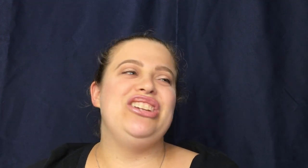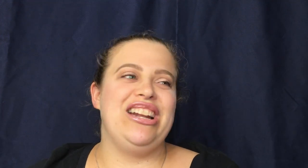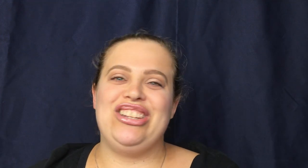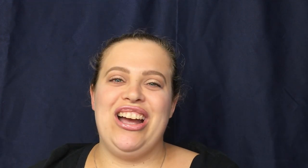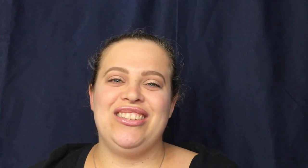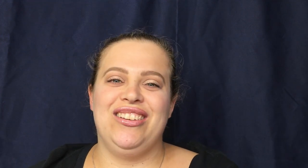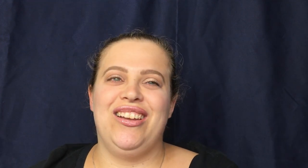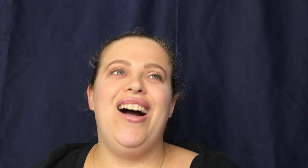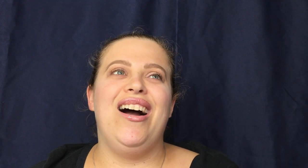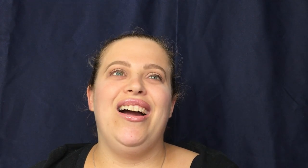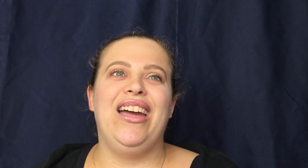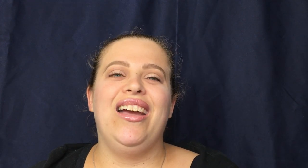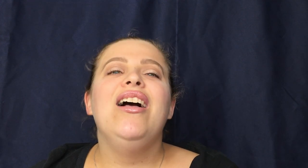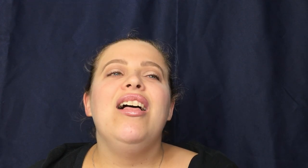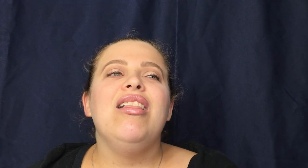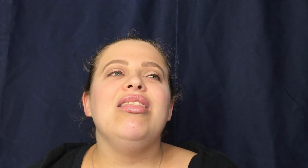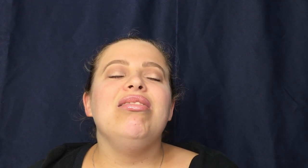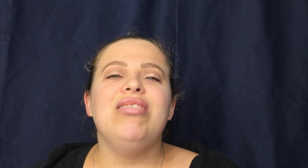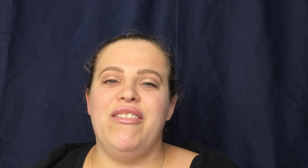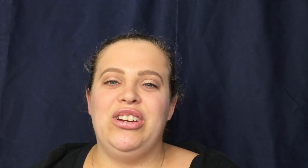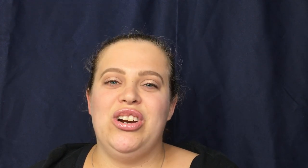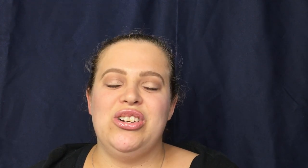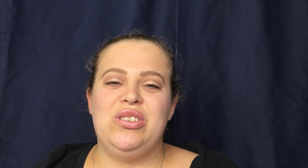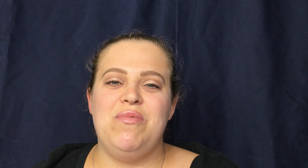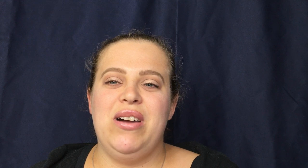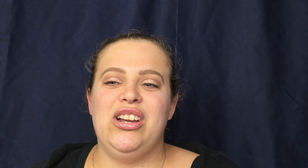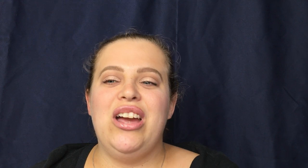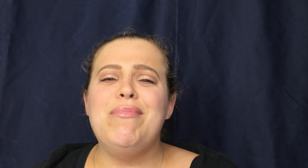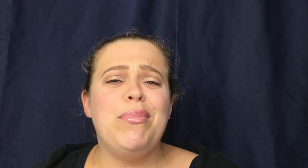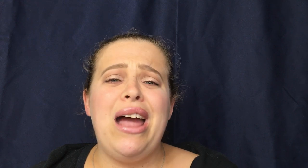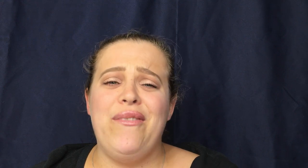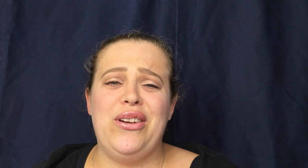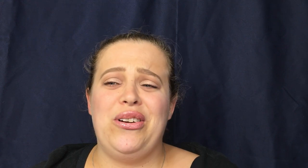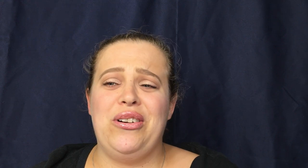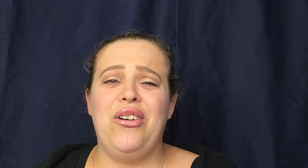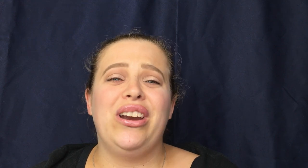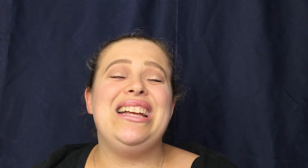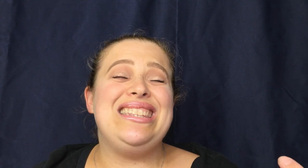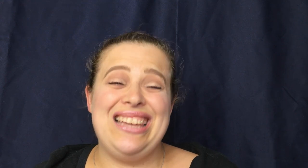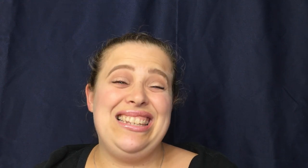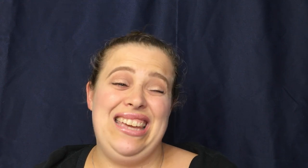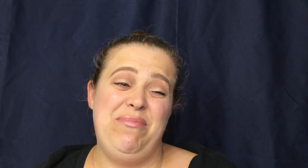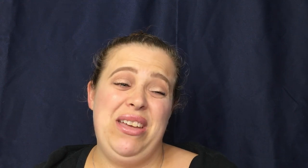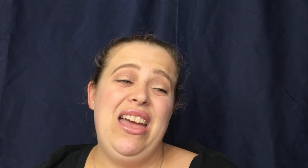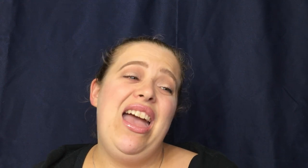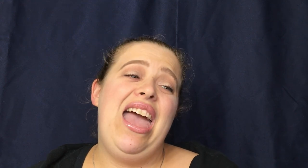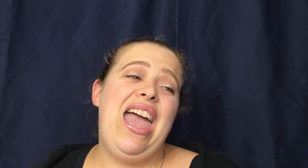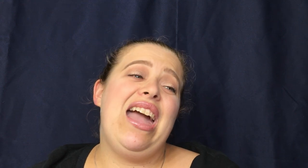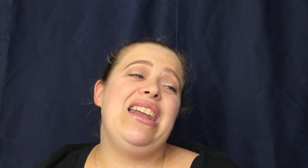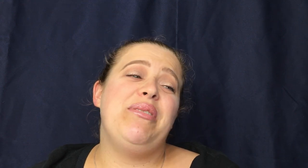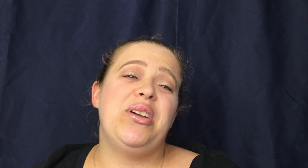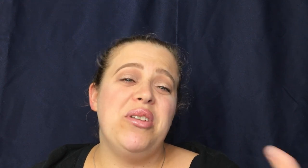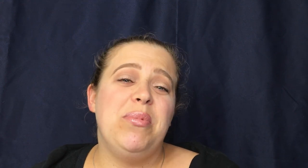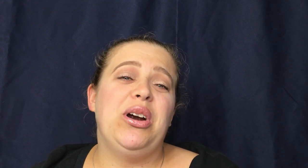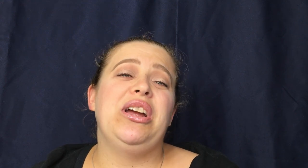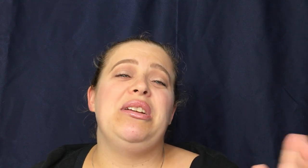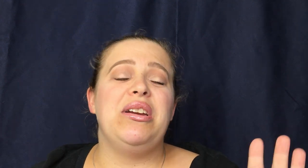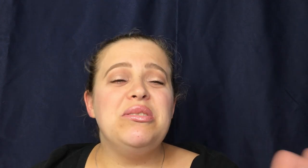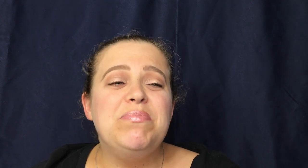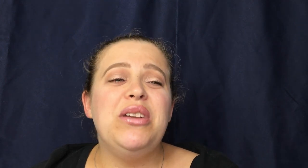Janet Jackson. I loved her so much. I remember having her on cassette tape, and I would go to the park and I'd be on